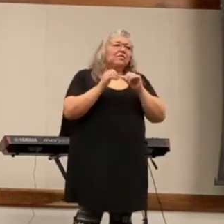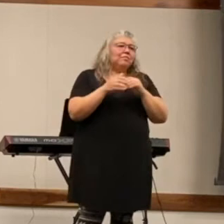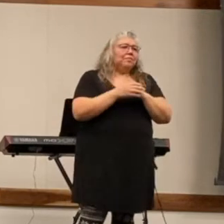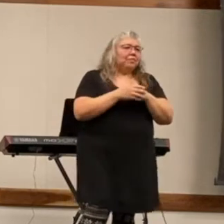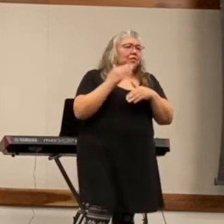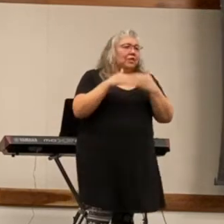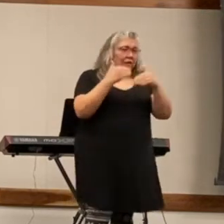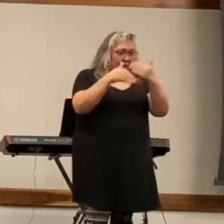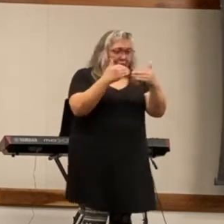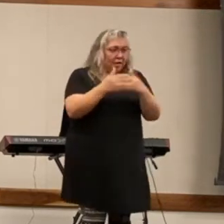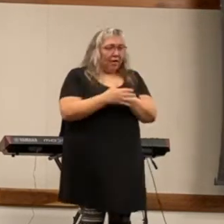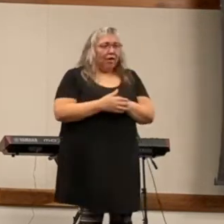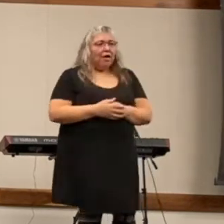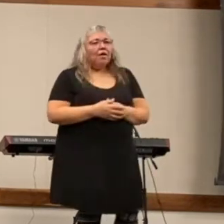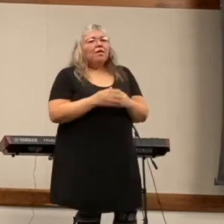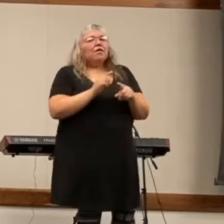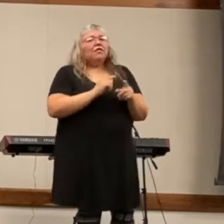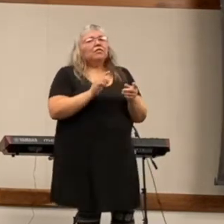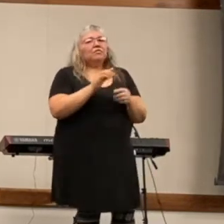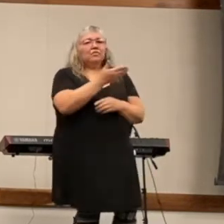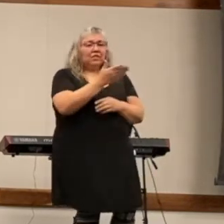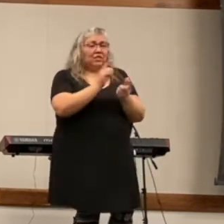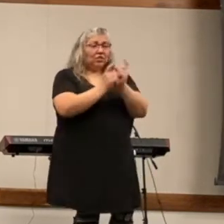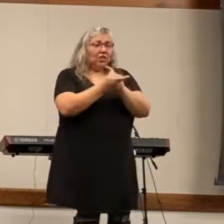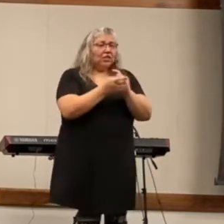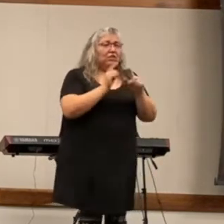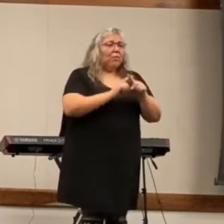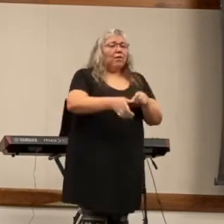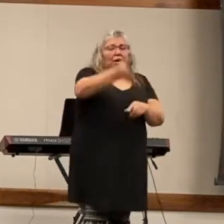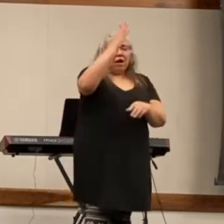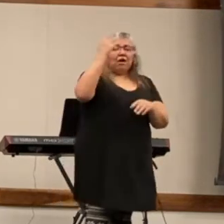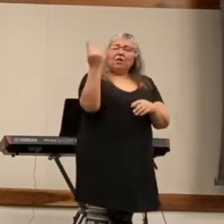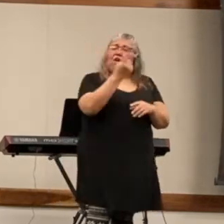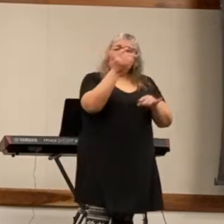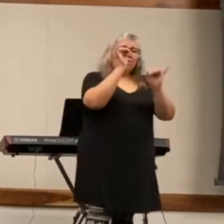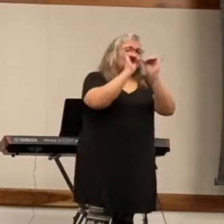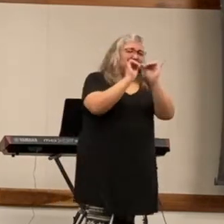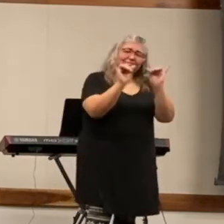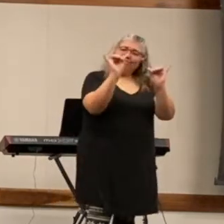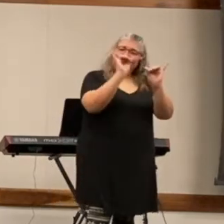Listen, people change, but God is constant and faithful.